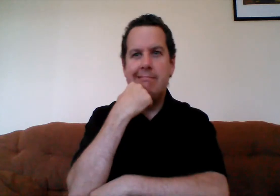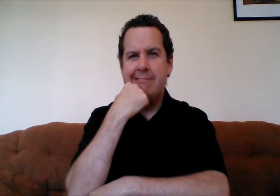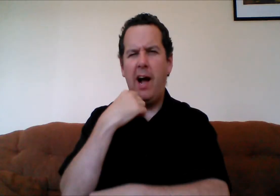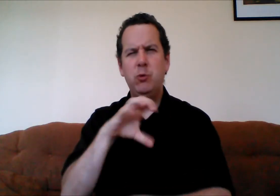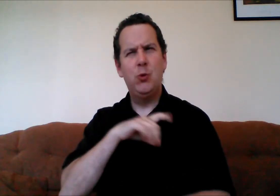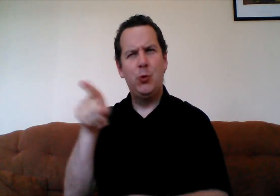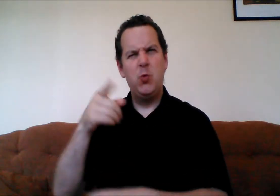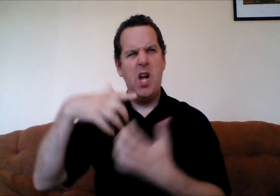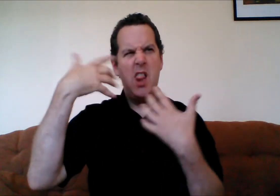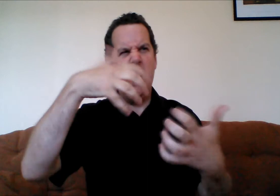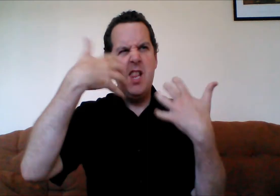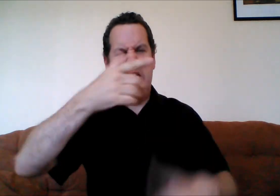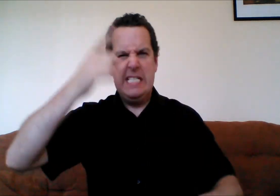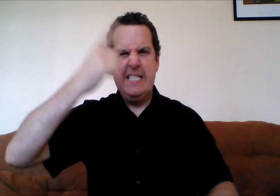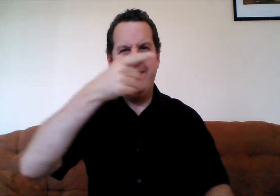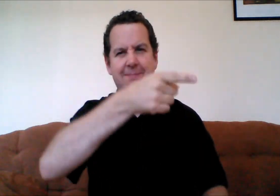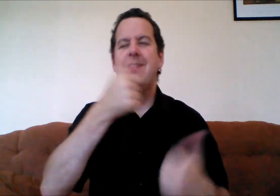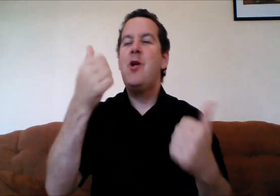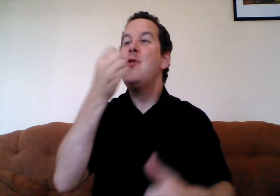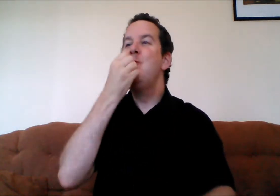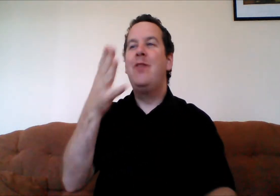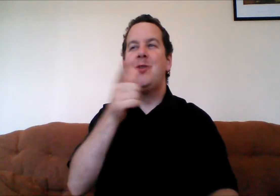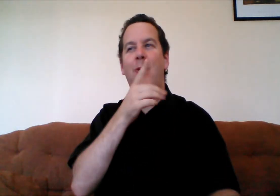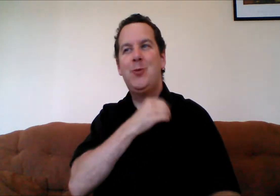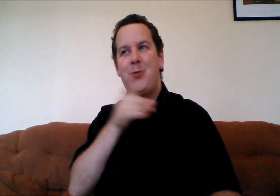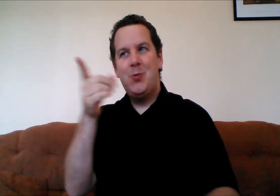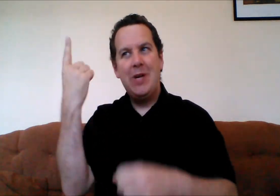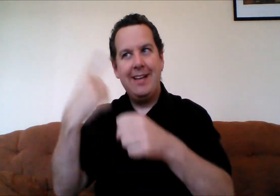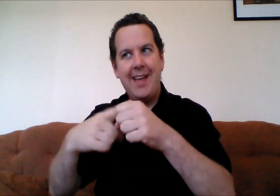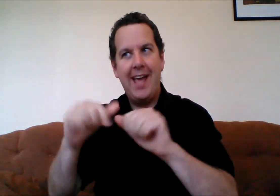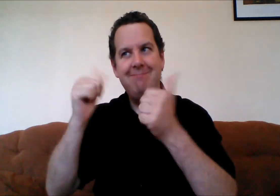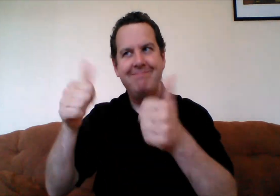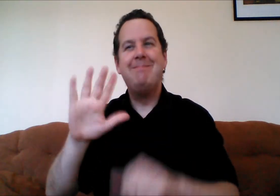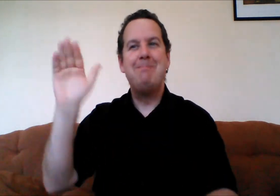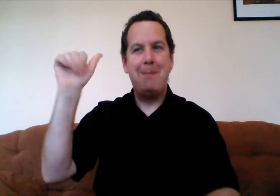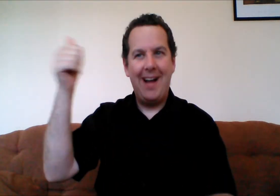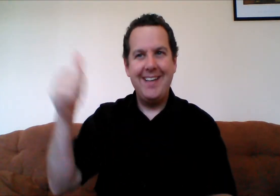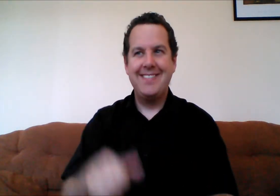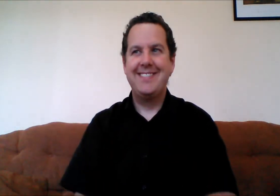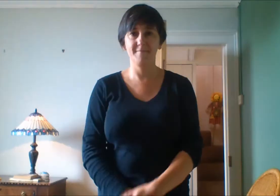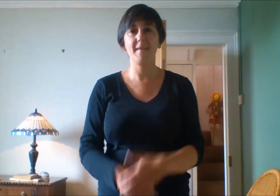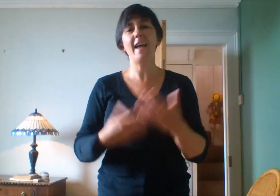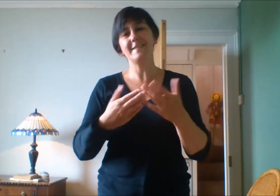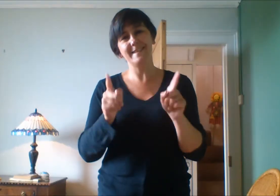Fair play to you, Gerrie. Lovely to talk And again. you, PJ. Thank you. Cheers. Take care. Take care. Bye. Bye.